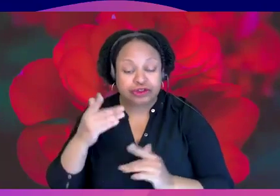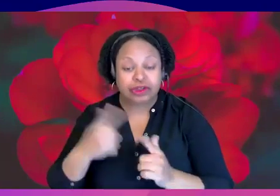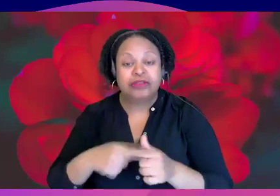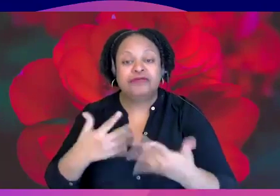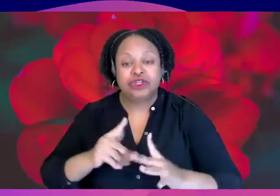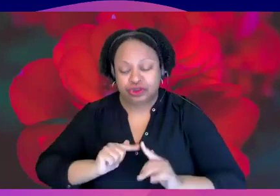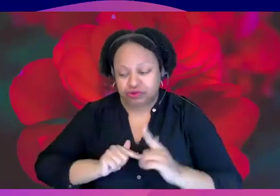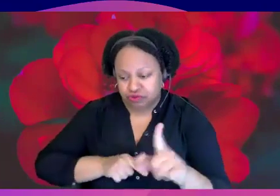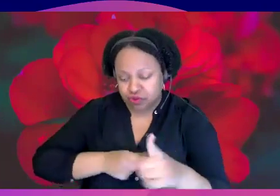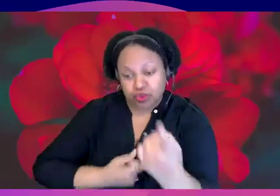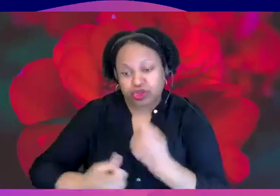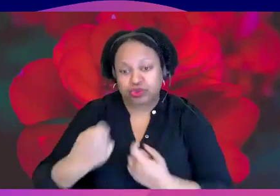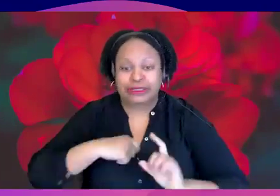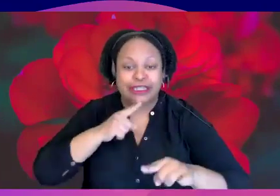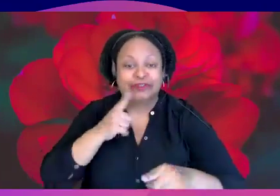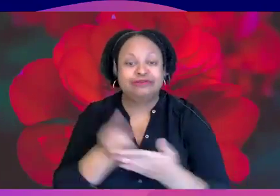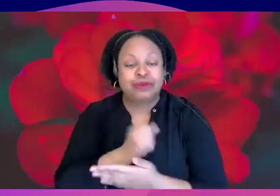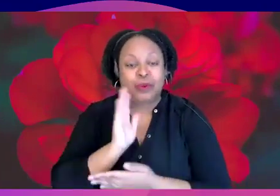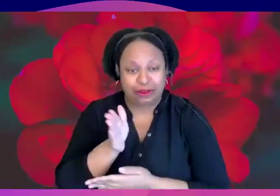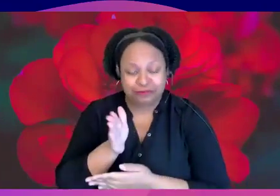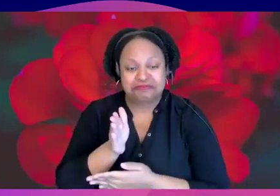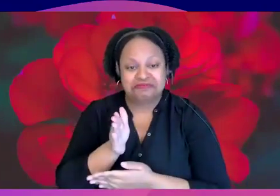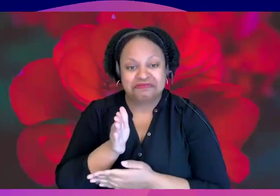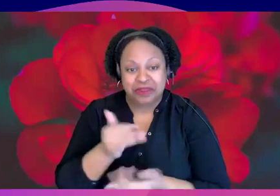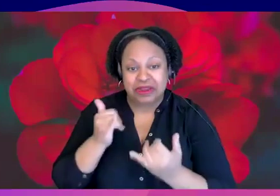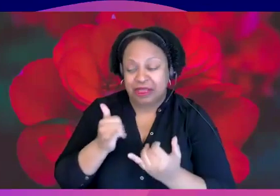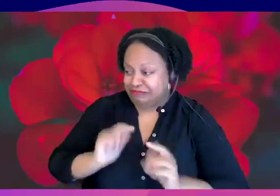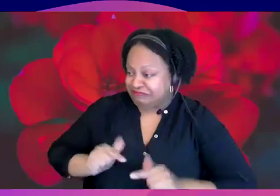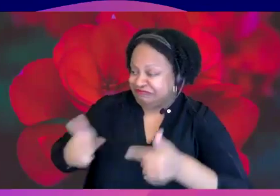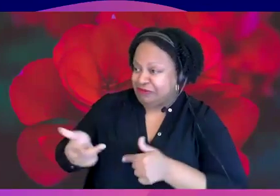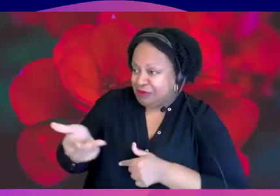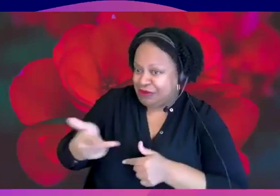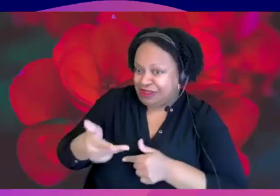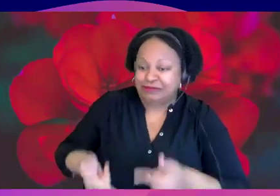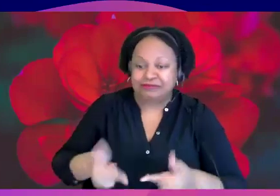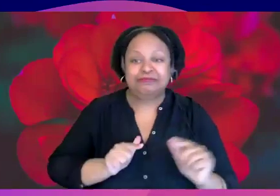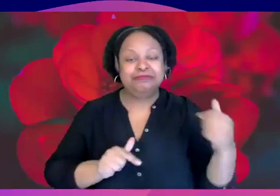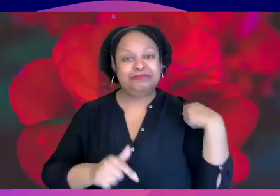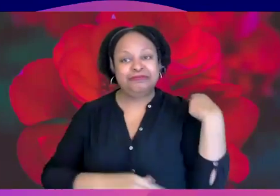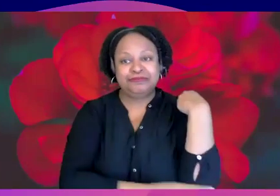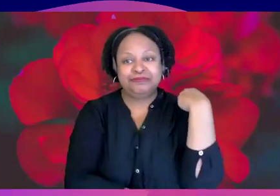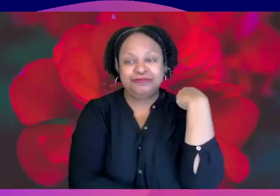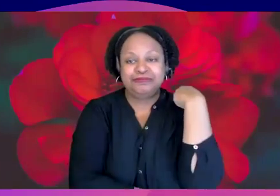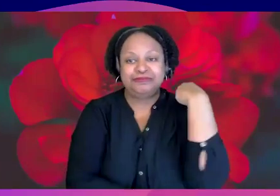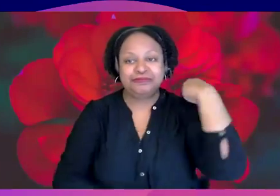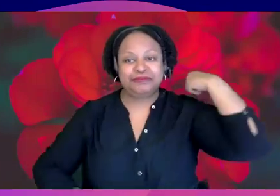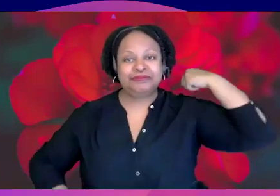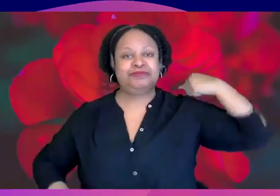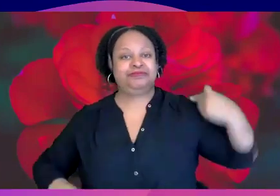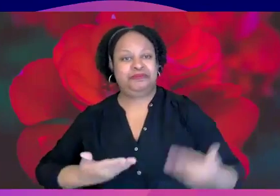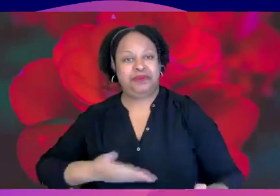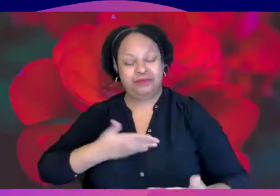Thank you, everyone. Thank you so much for inviting us to participate in your webinar, and I'm happy to be joining you all from the